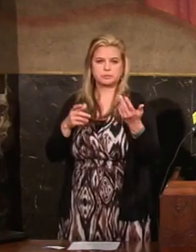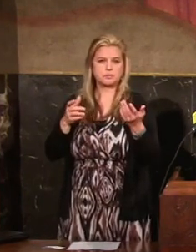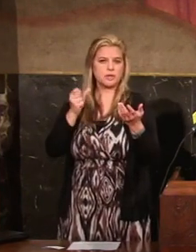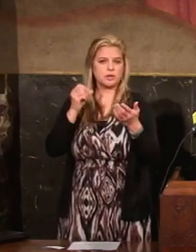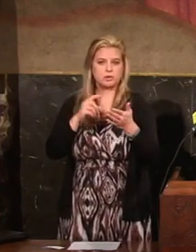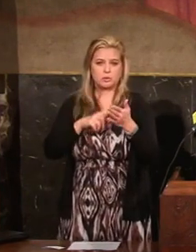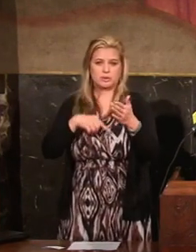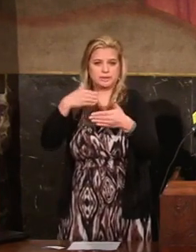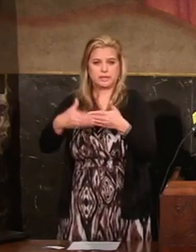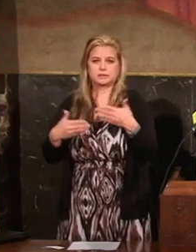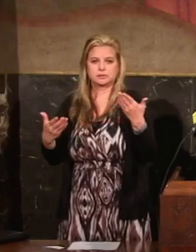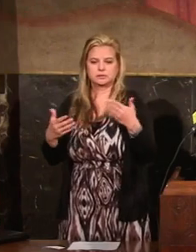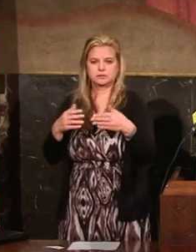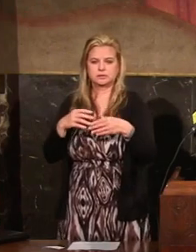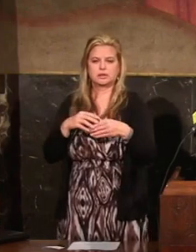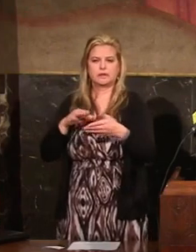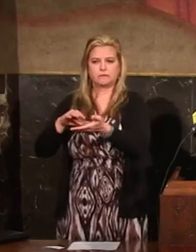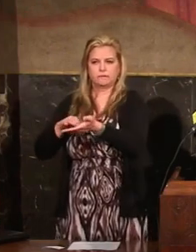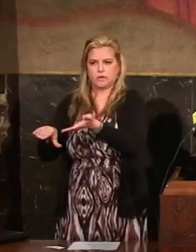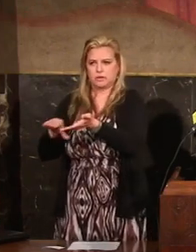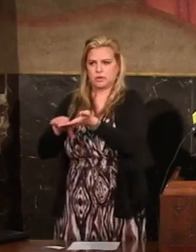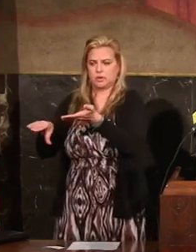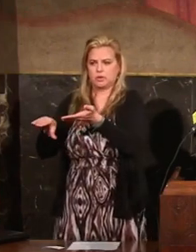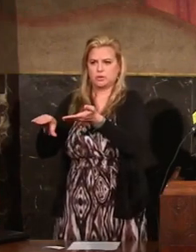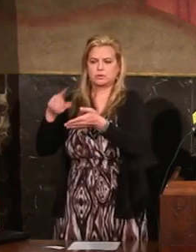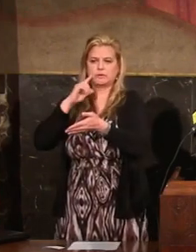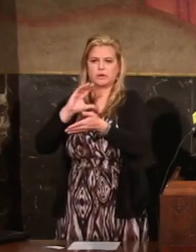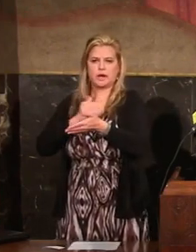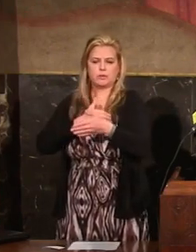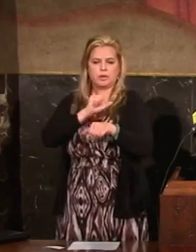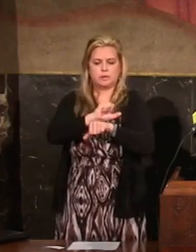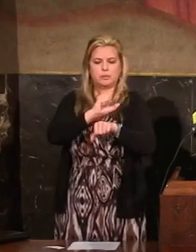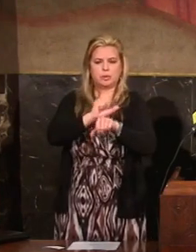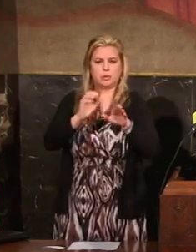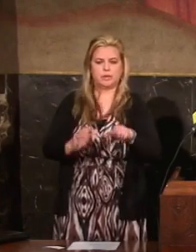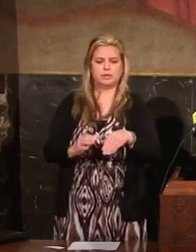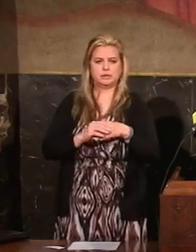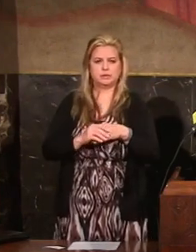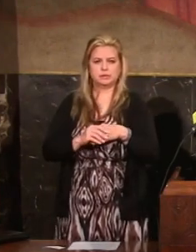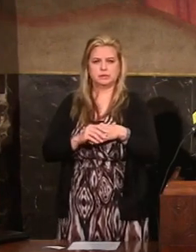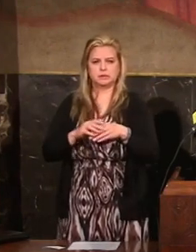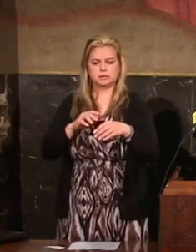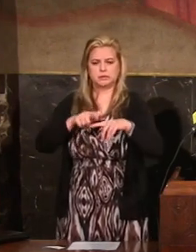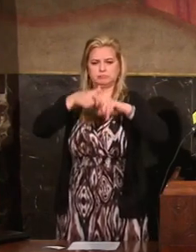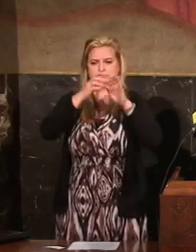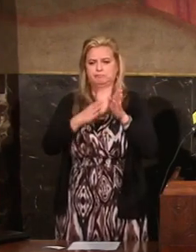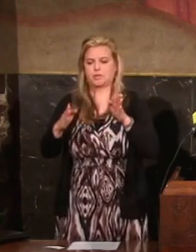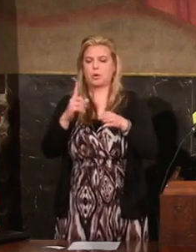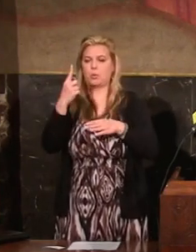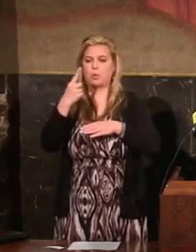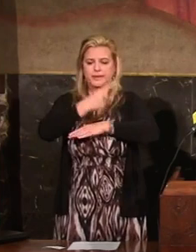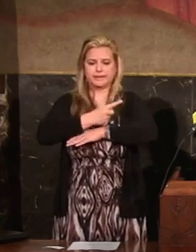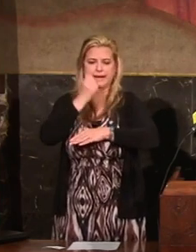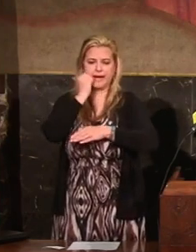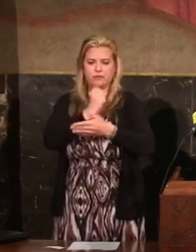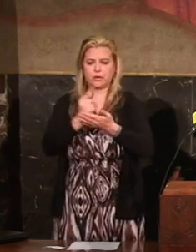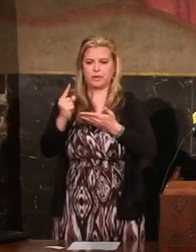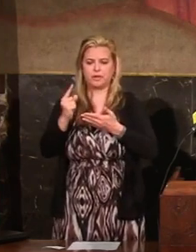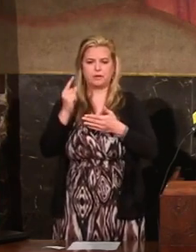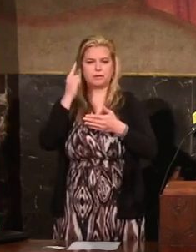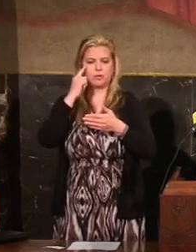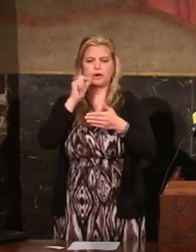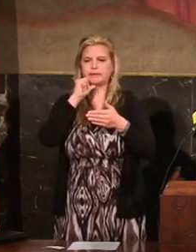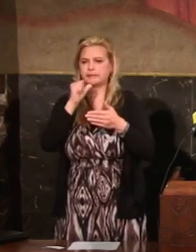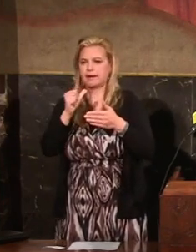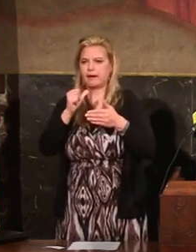what's next? Furloughs for our employees, for 1 day a week for all our